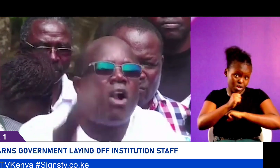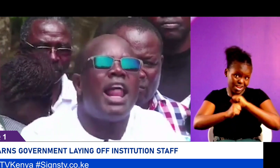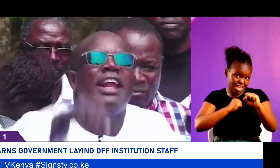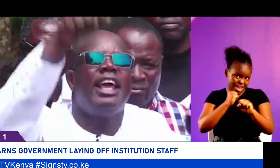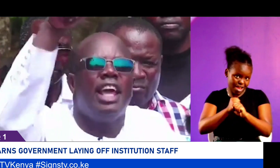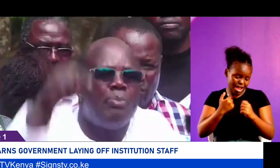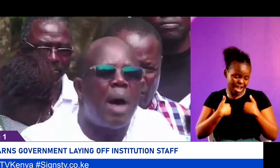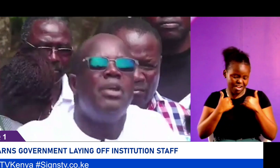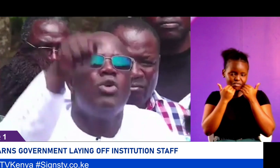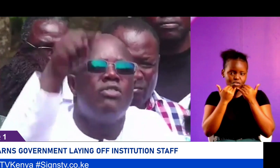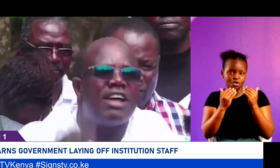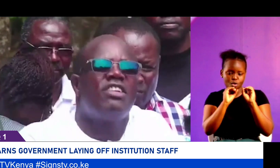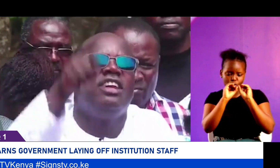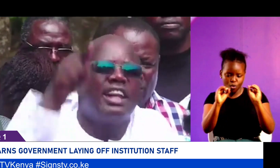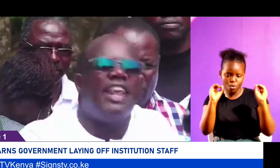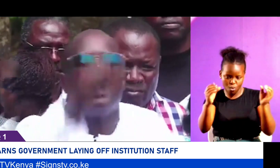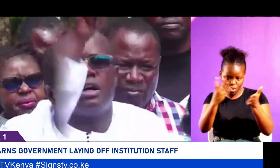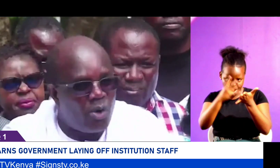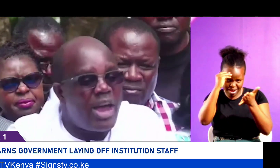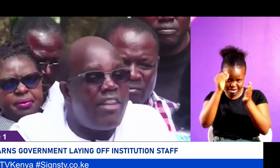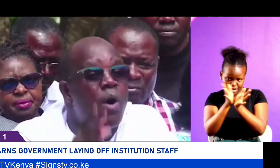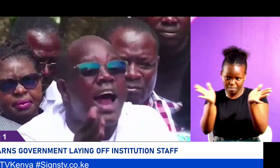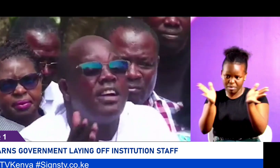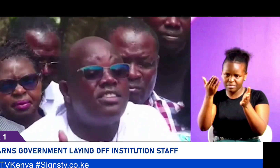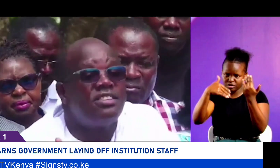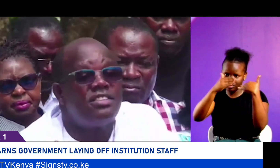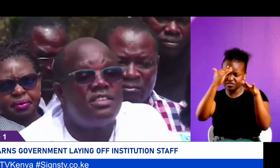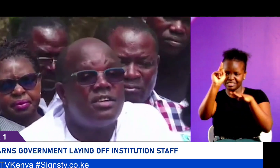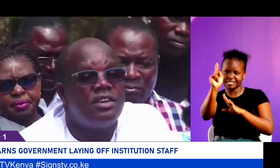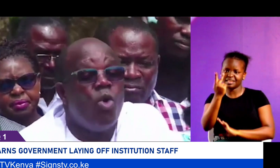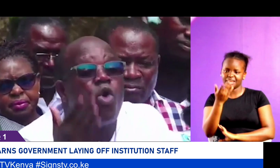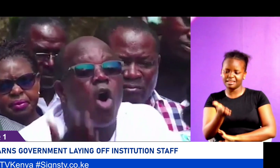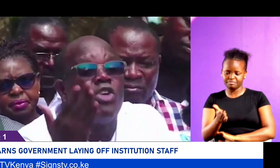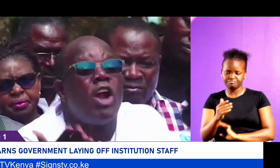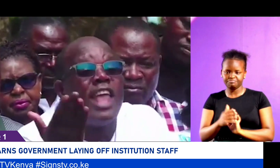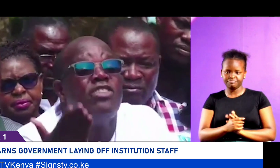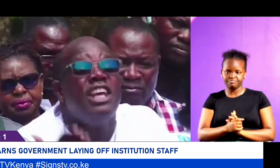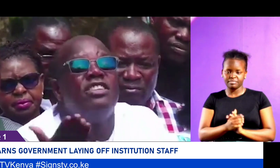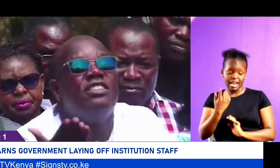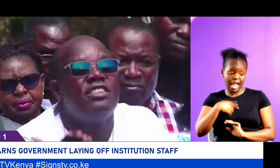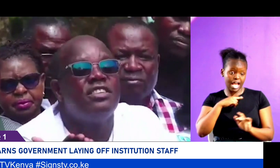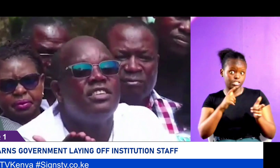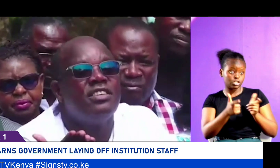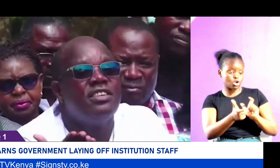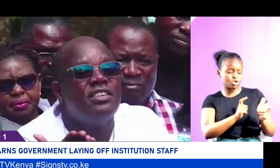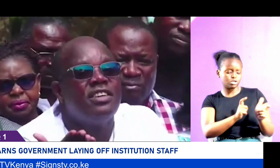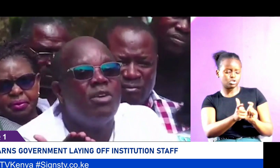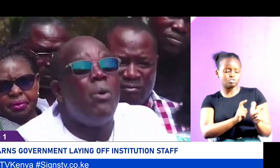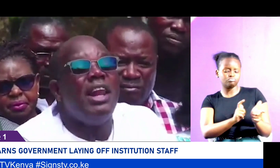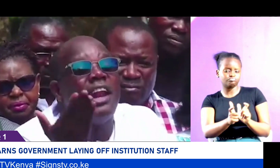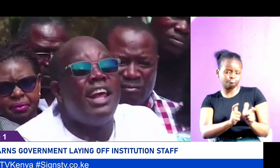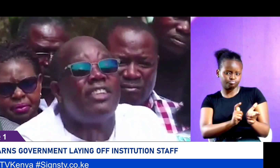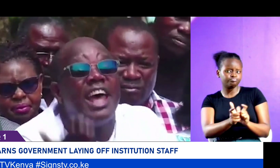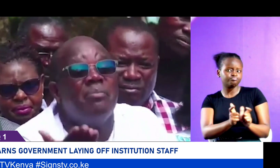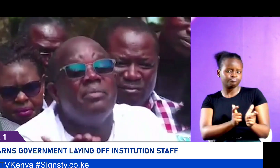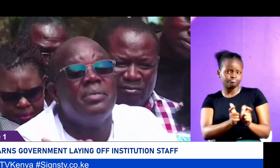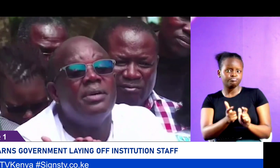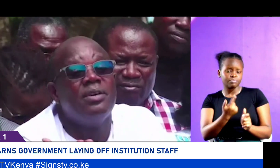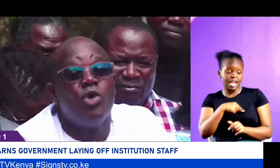no learning in public universities in Kenya. We are the ones who control agencies. We will release them to